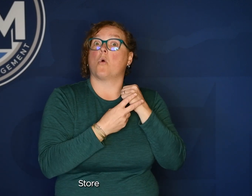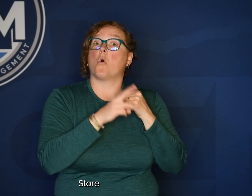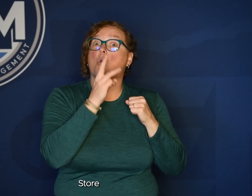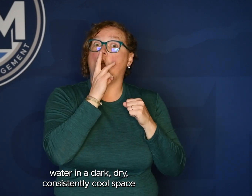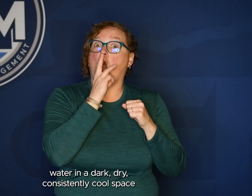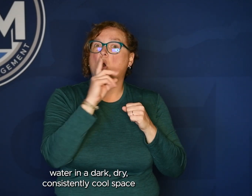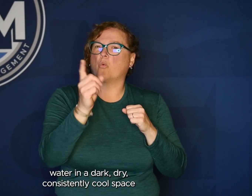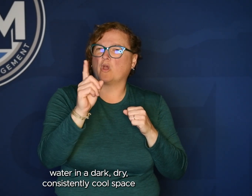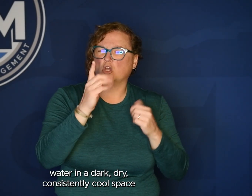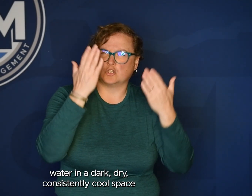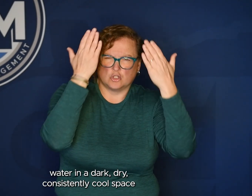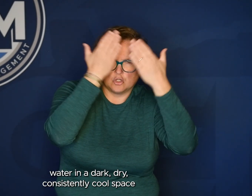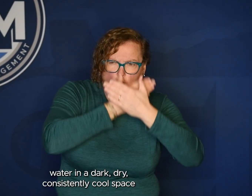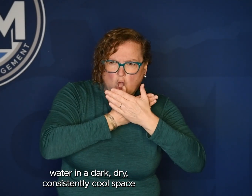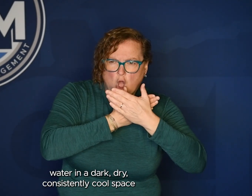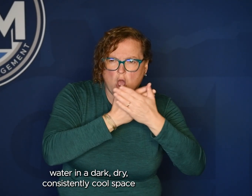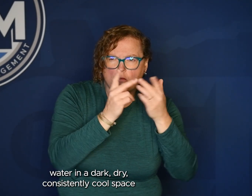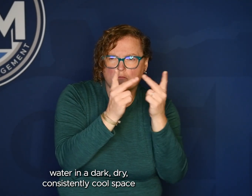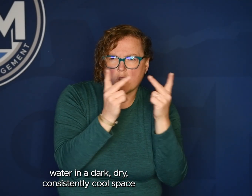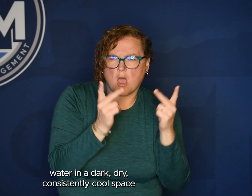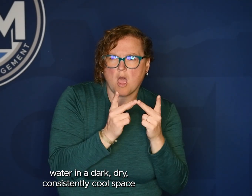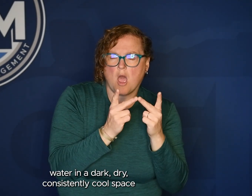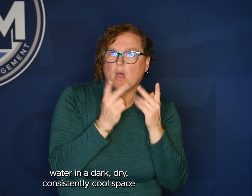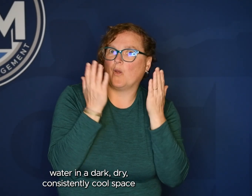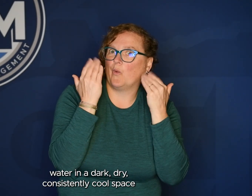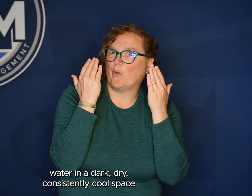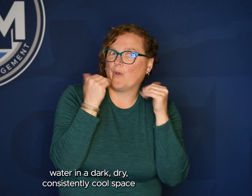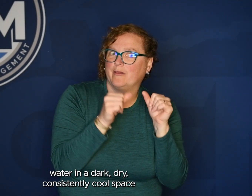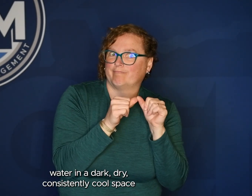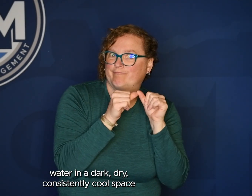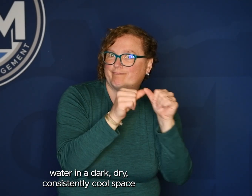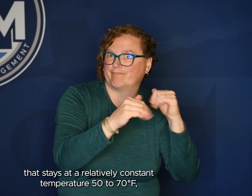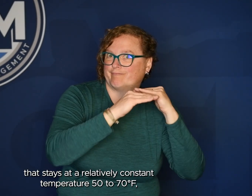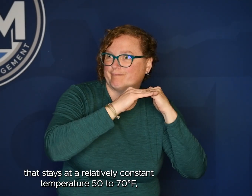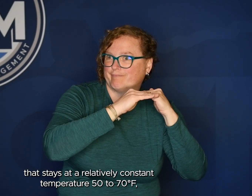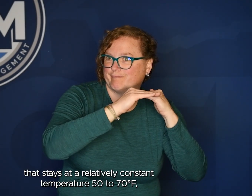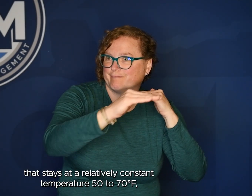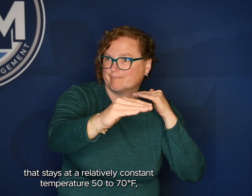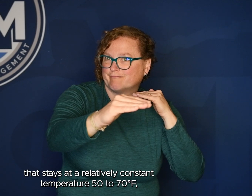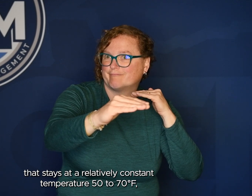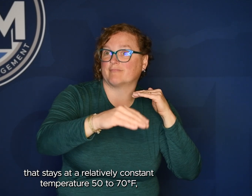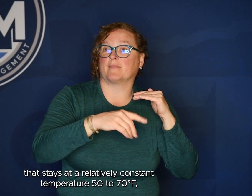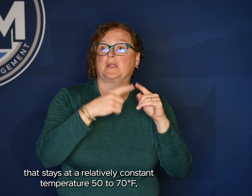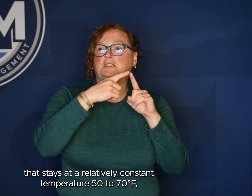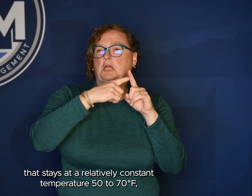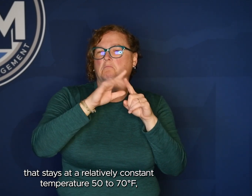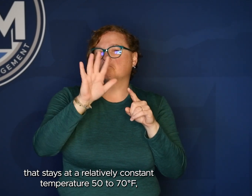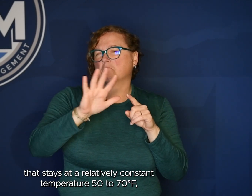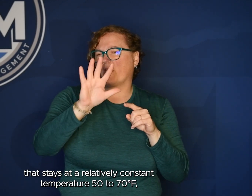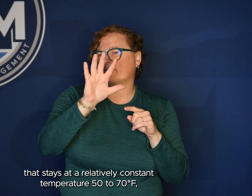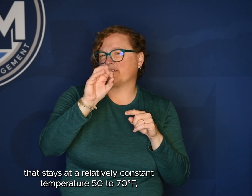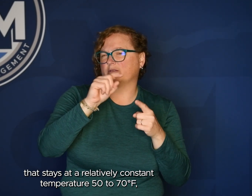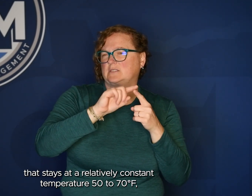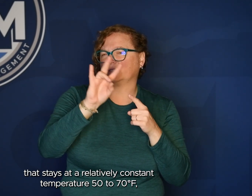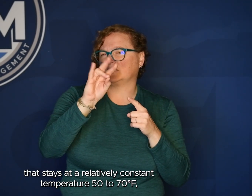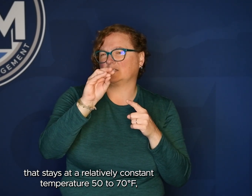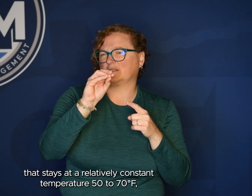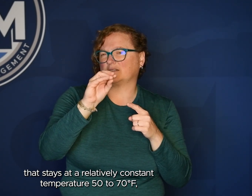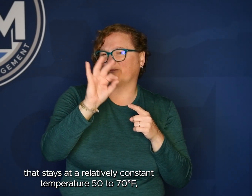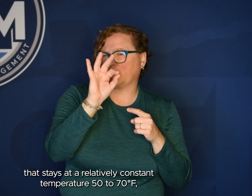Store water in a dark, dry, consistently cool space that stays at a relatively constant temperature, 50